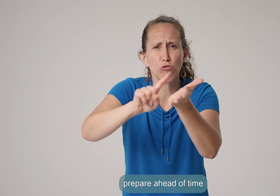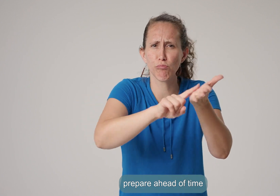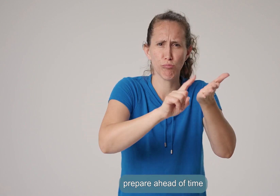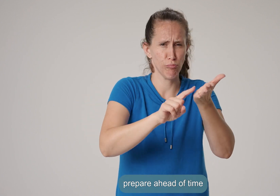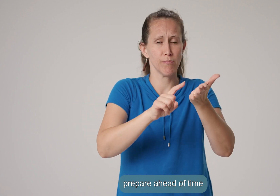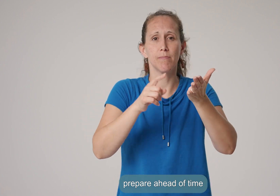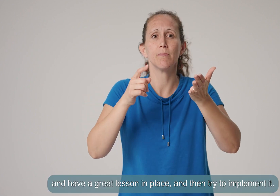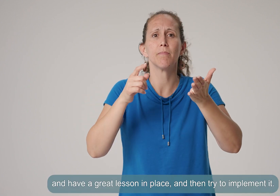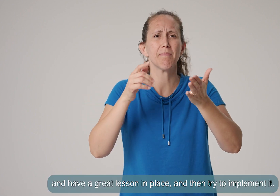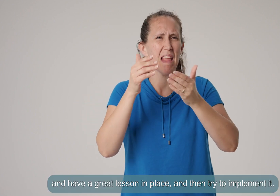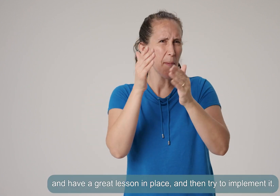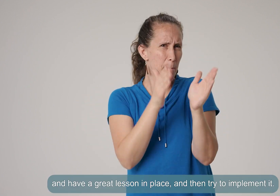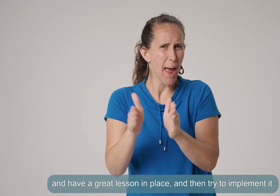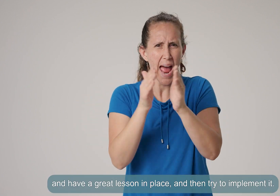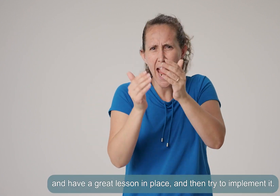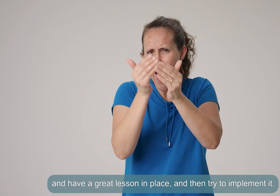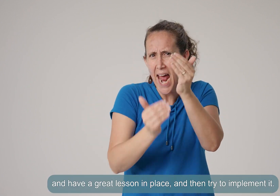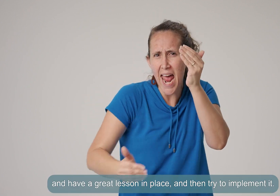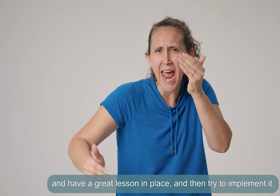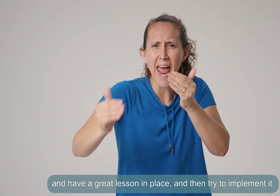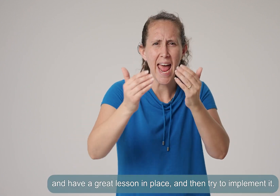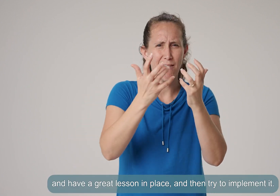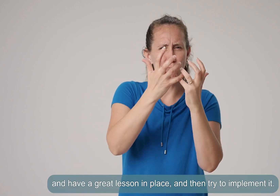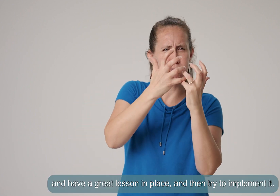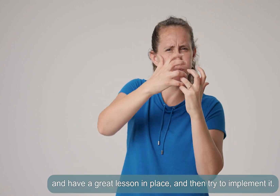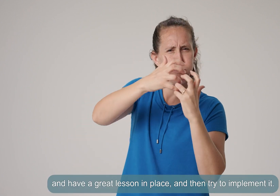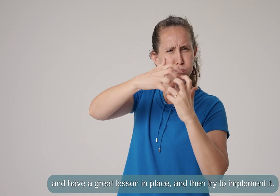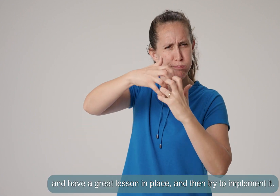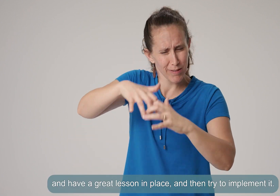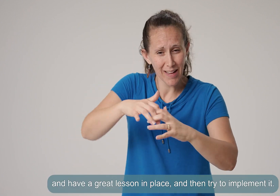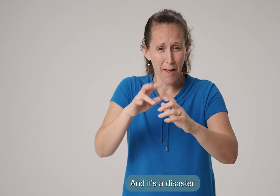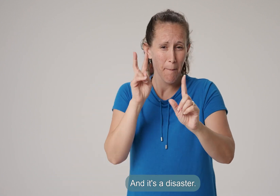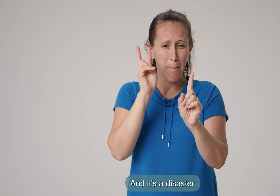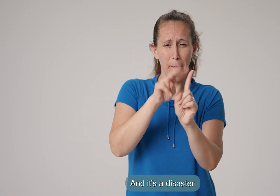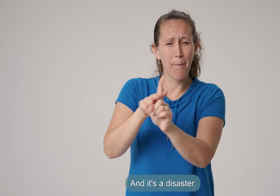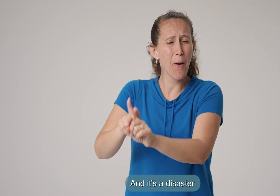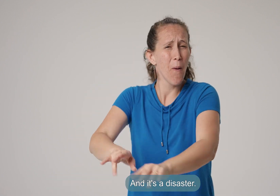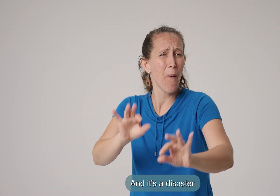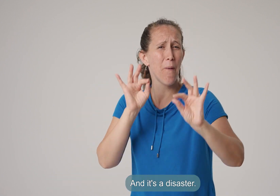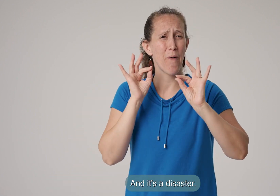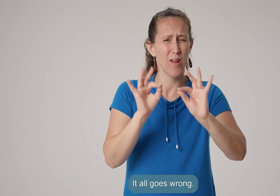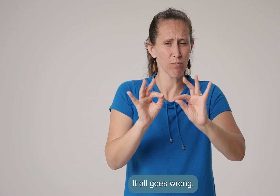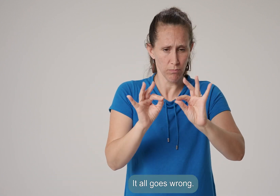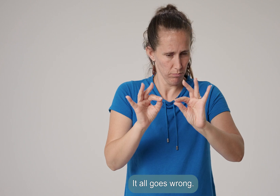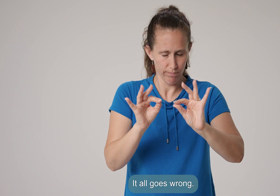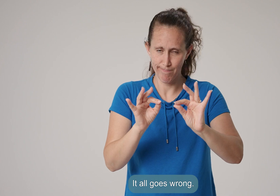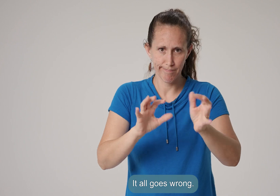of time, and have a great lesson in place and then try to implement it, and it's a disaster. It all goes